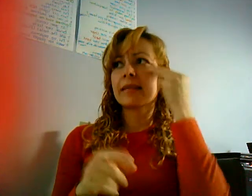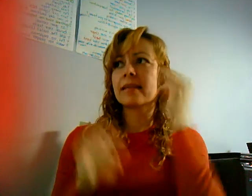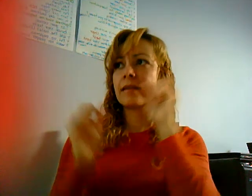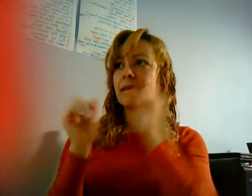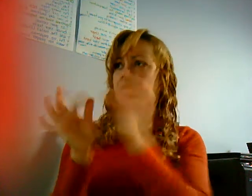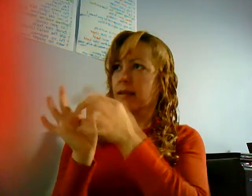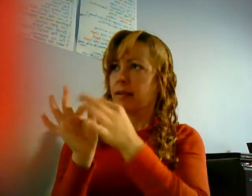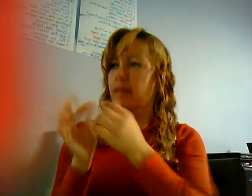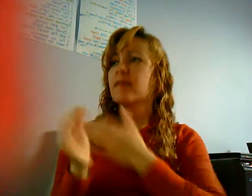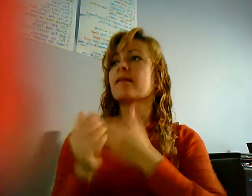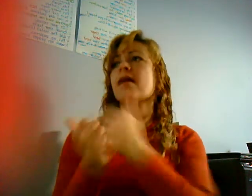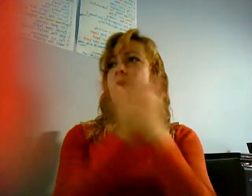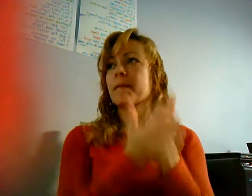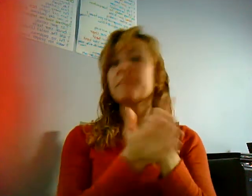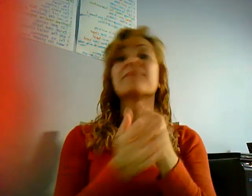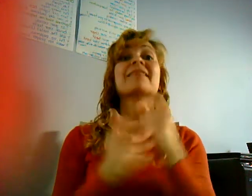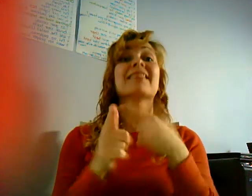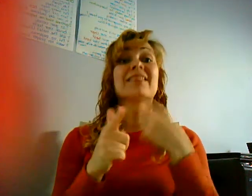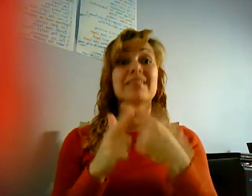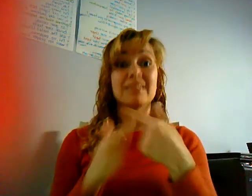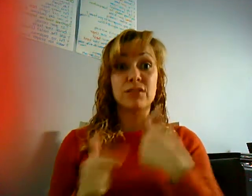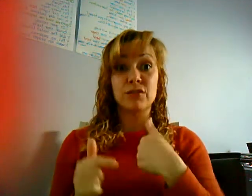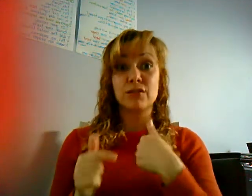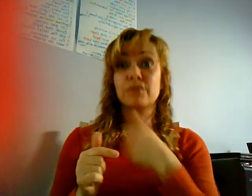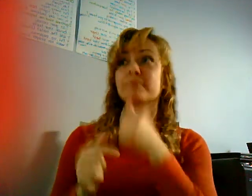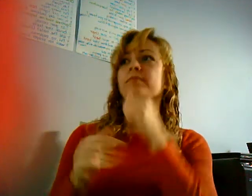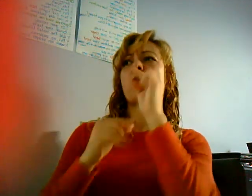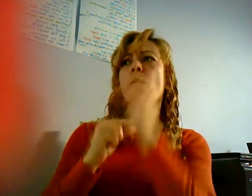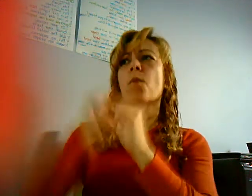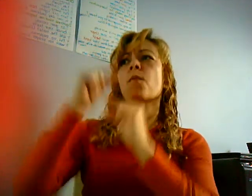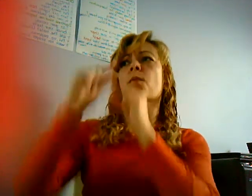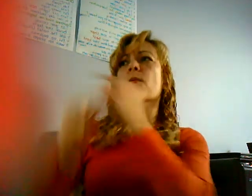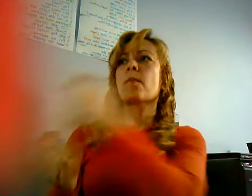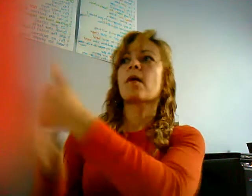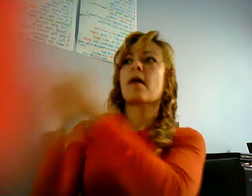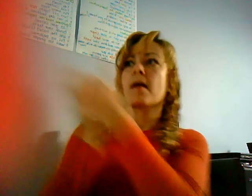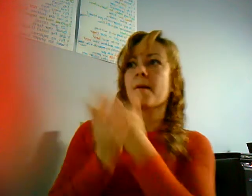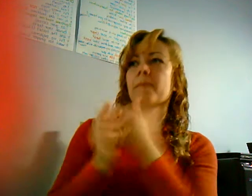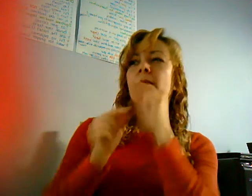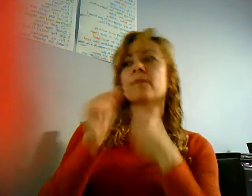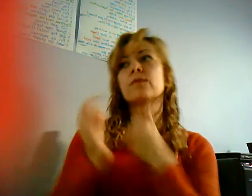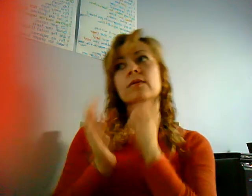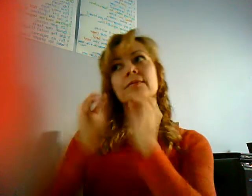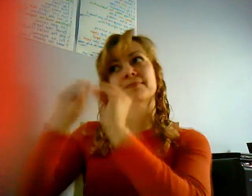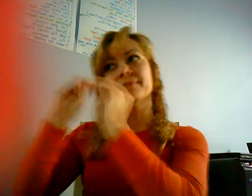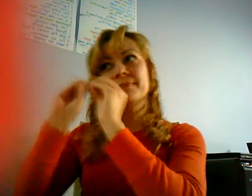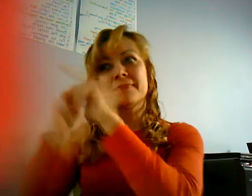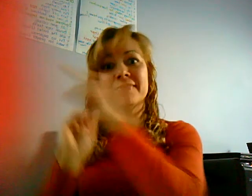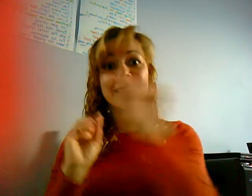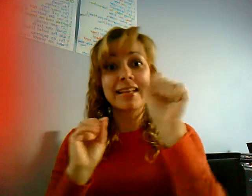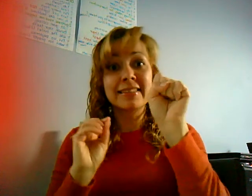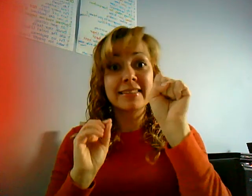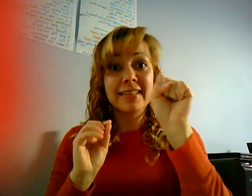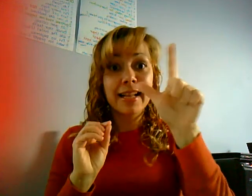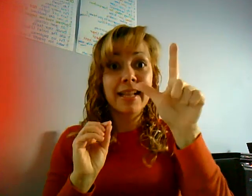he asked our brother Mike to help interpret for me, and slowly Pedro and I taught him ASL.